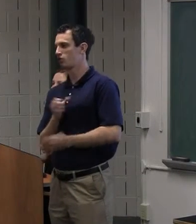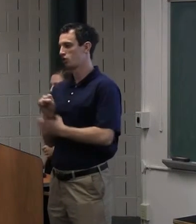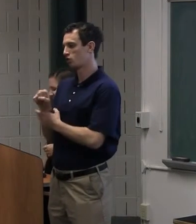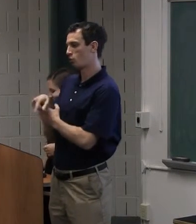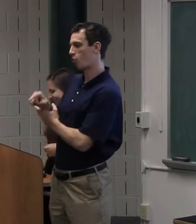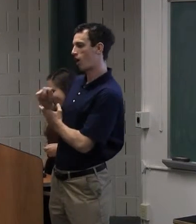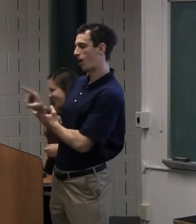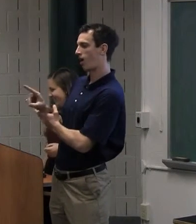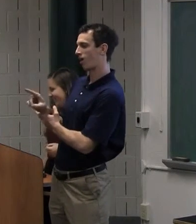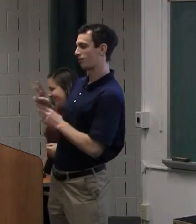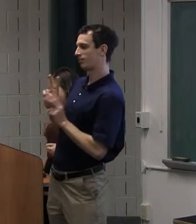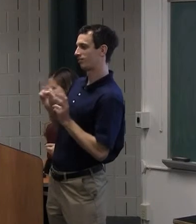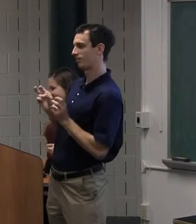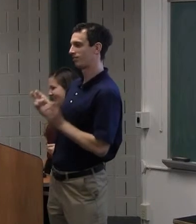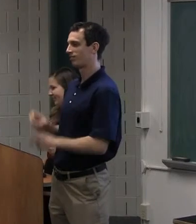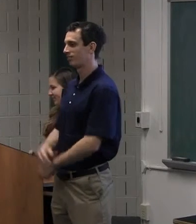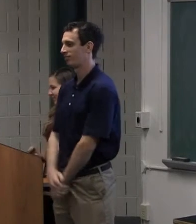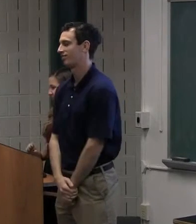us.